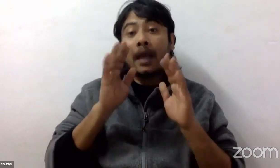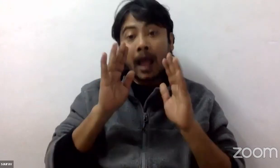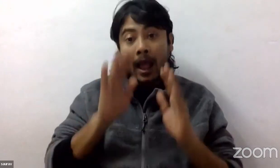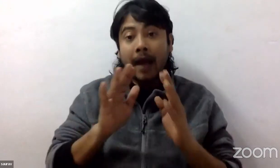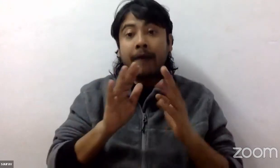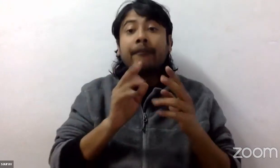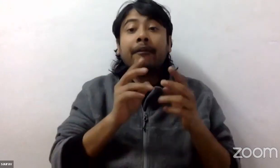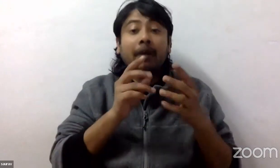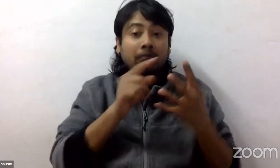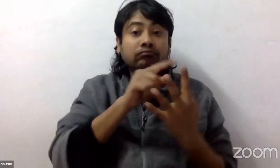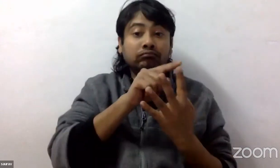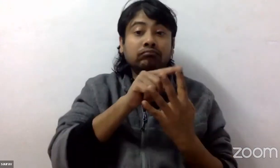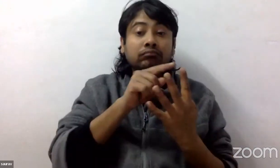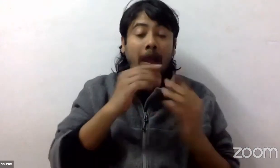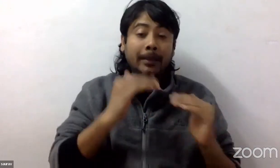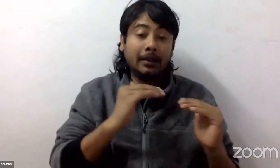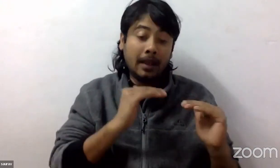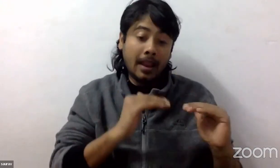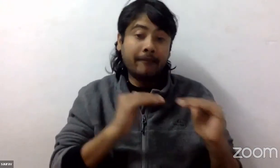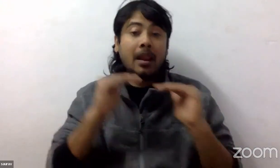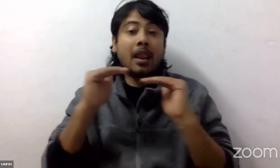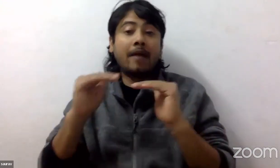So let us see what all those levels are.